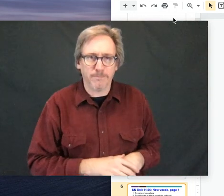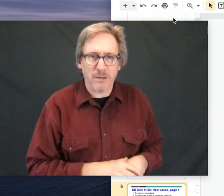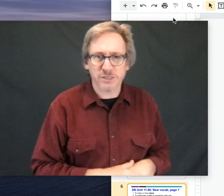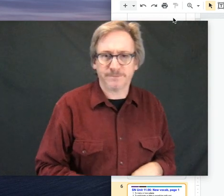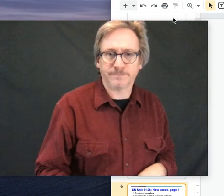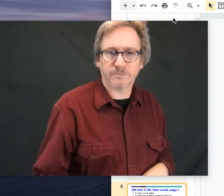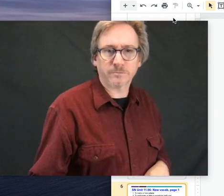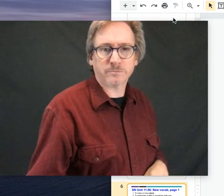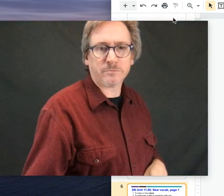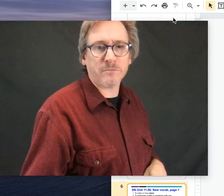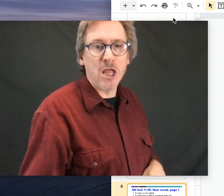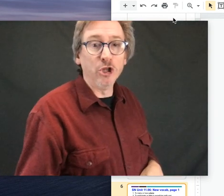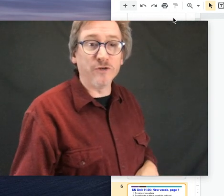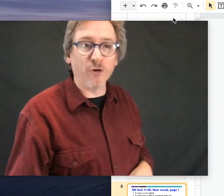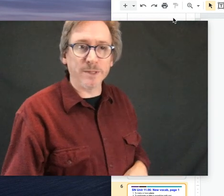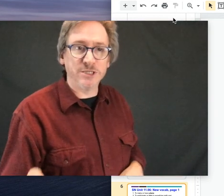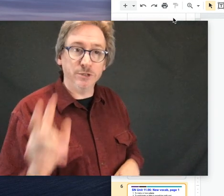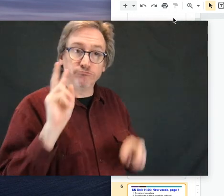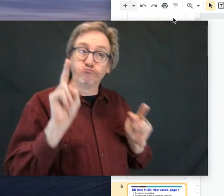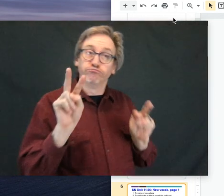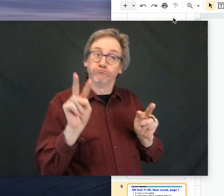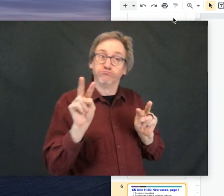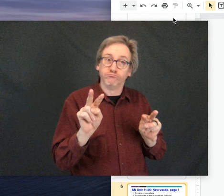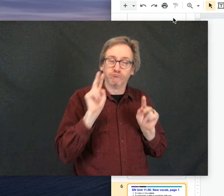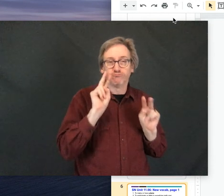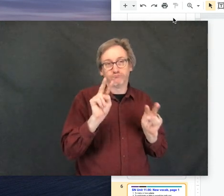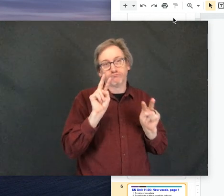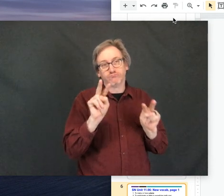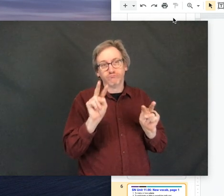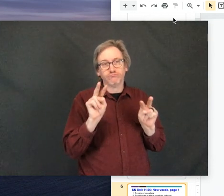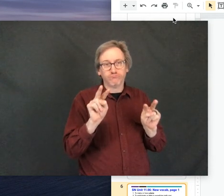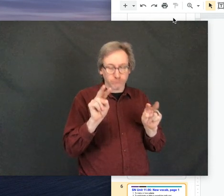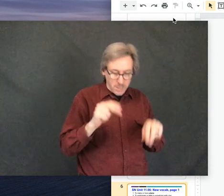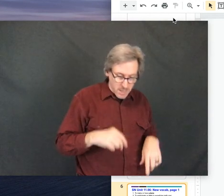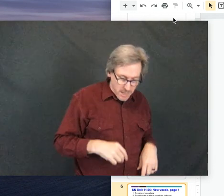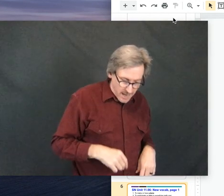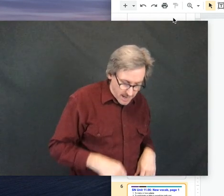Little bounce. Look forward to.